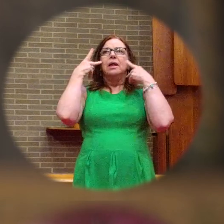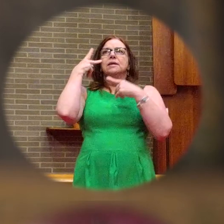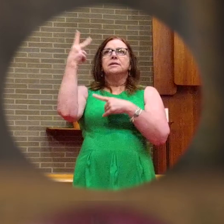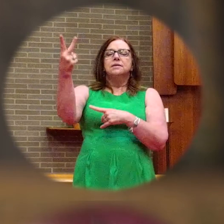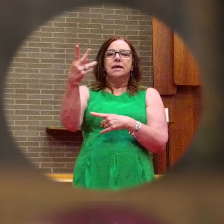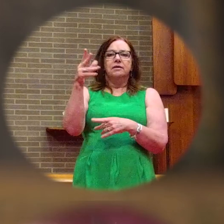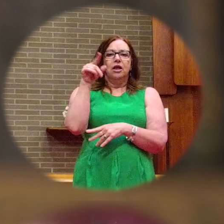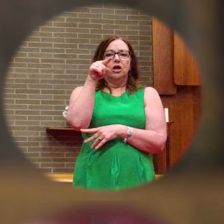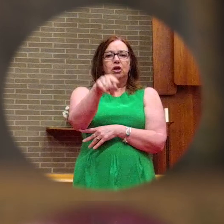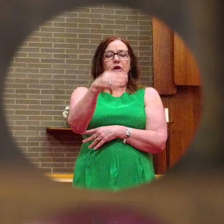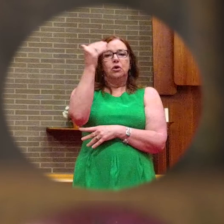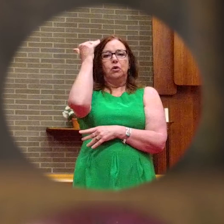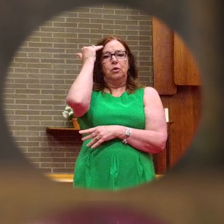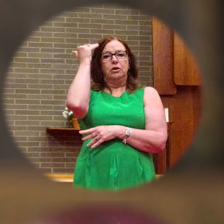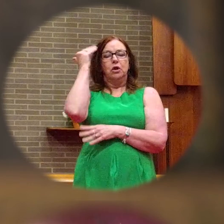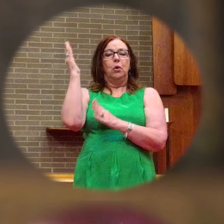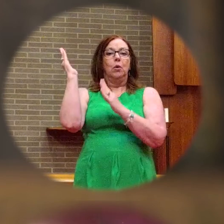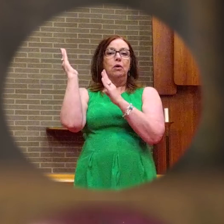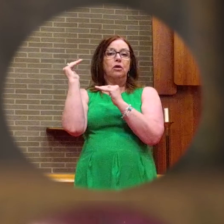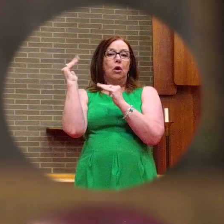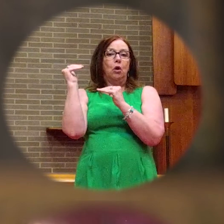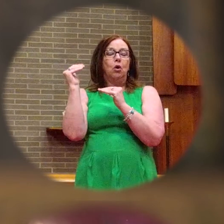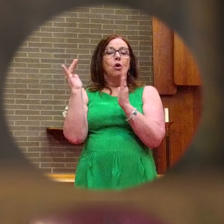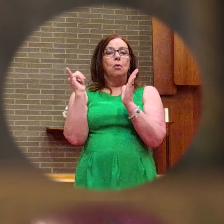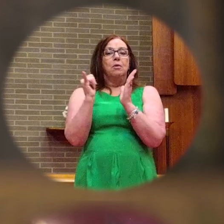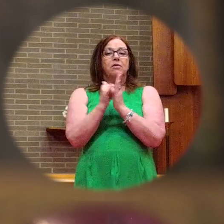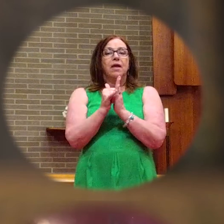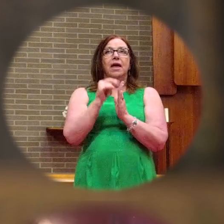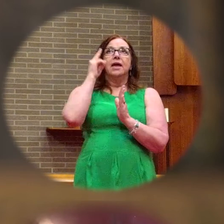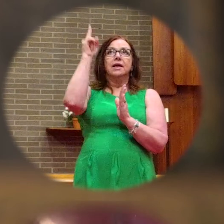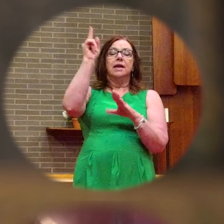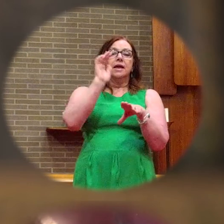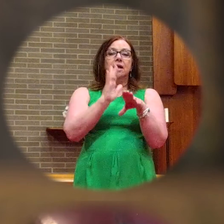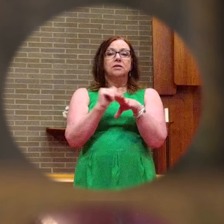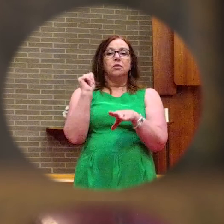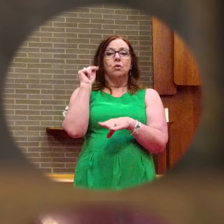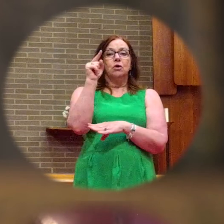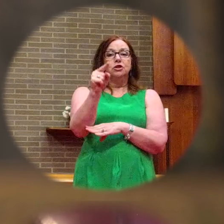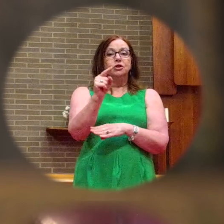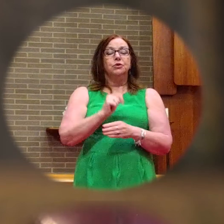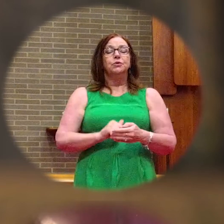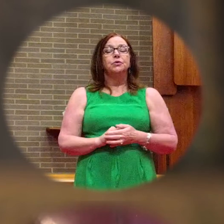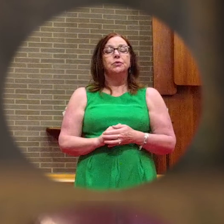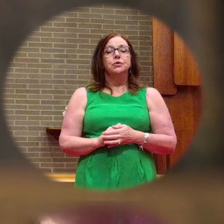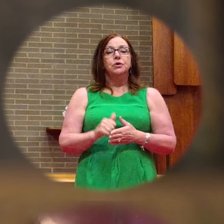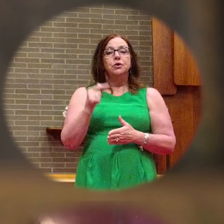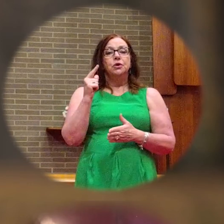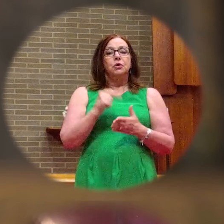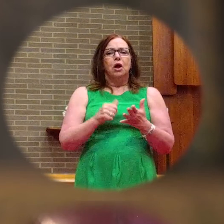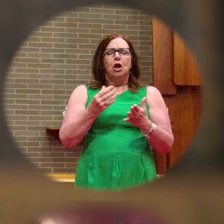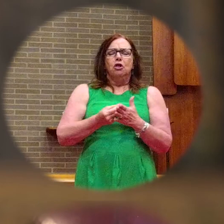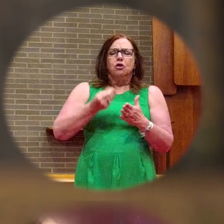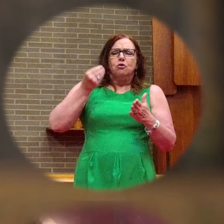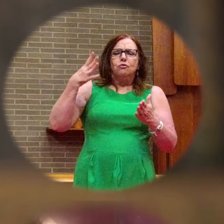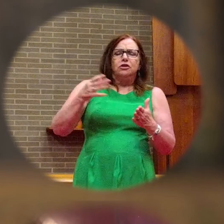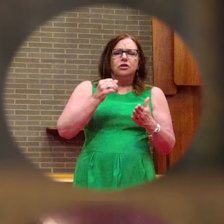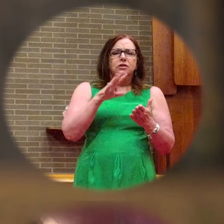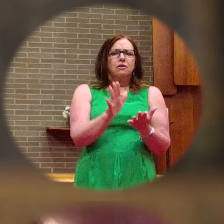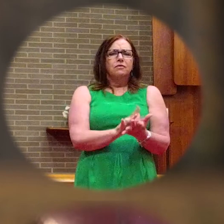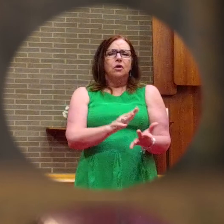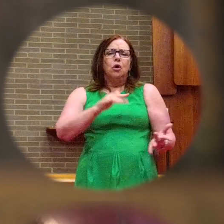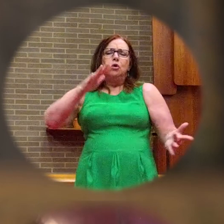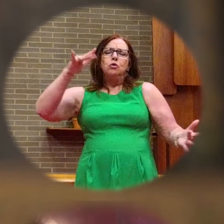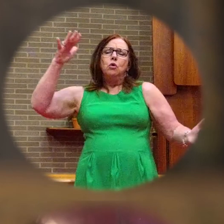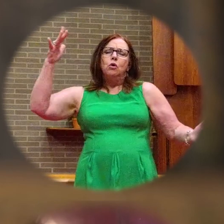know what is the hope to which he has called you, what are the riches of